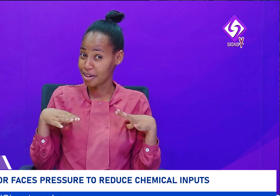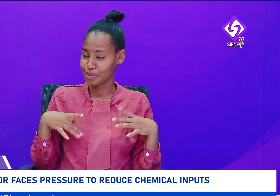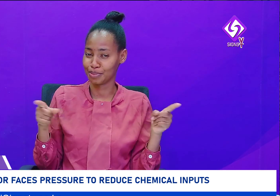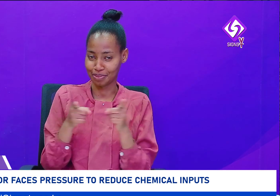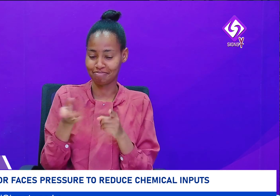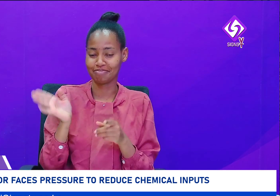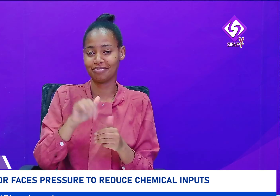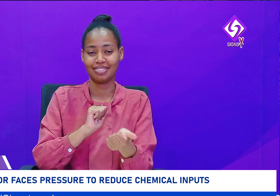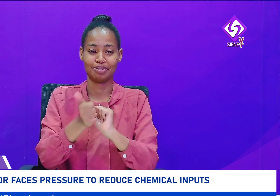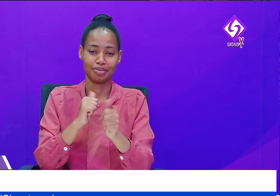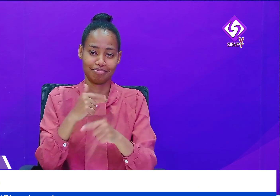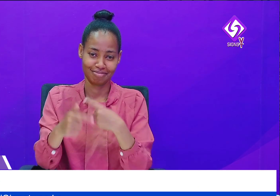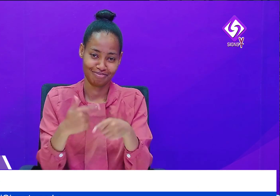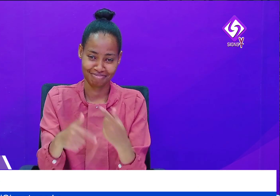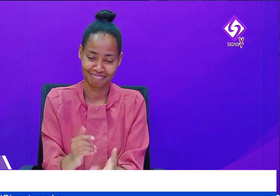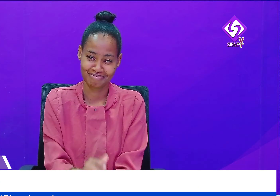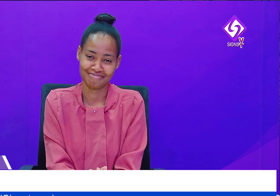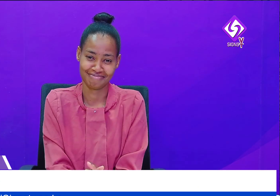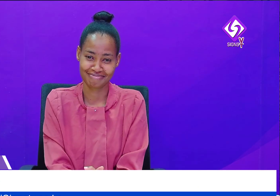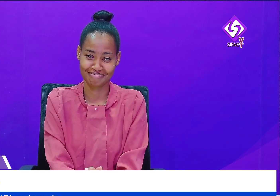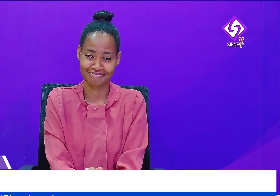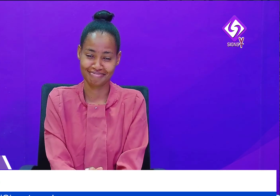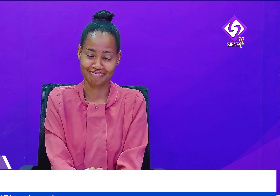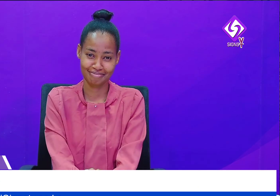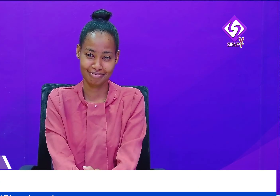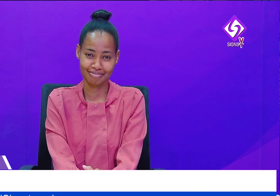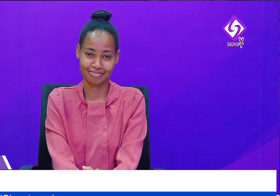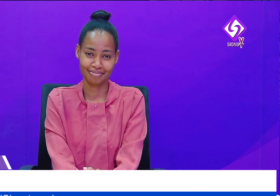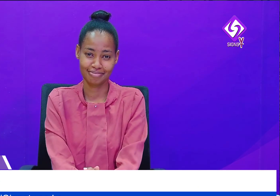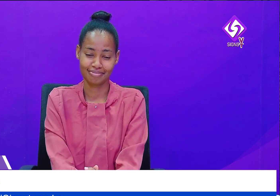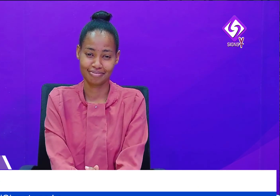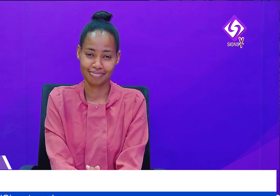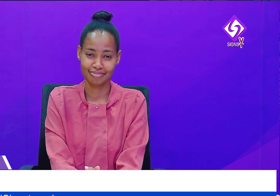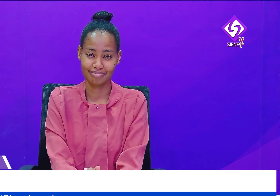And with that, we come to the end of the news. We'll be back with sports news. Stay tuned.